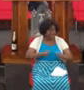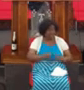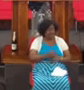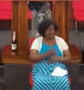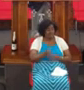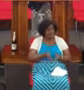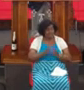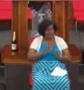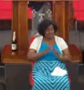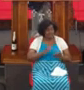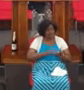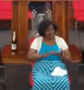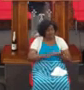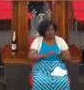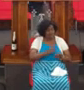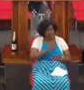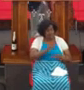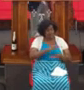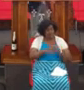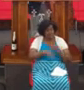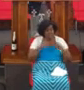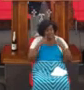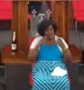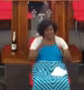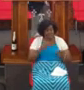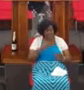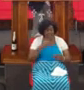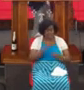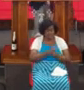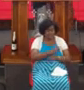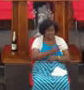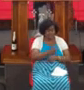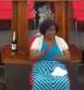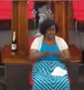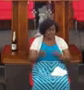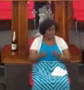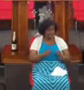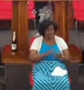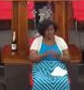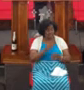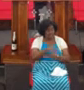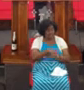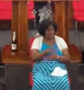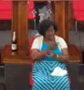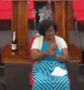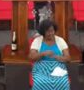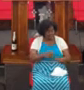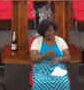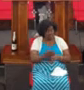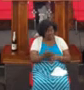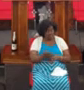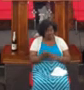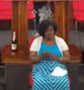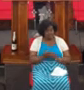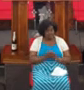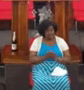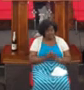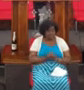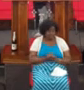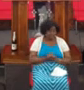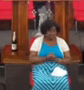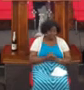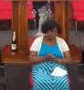Ask him to forgive you of all your sins. And I promise you, if you do that tonight, he'll save you. And here's now in my schools.